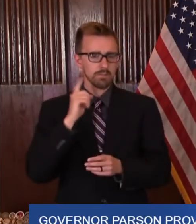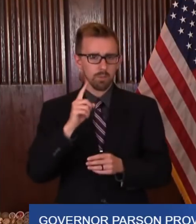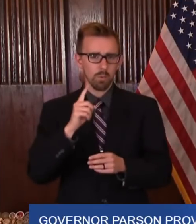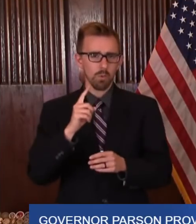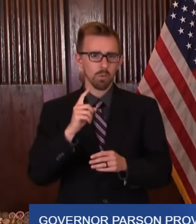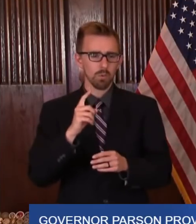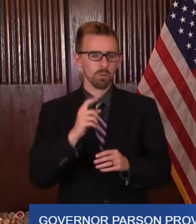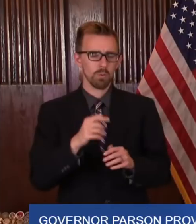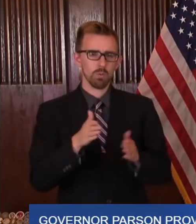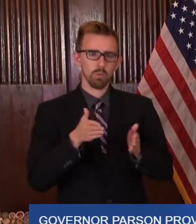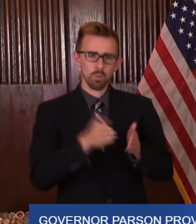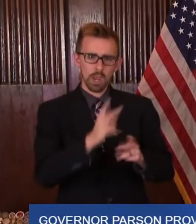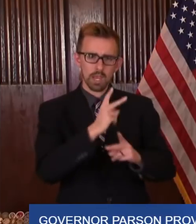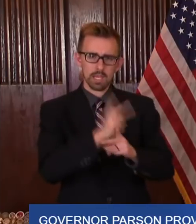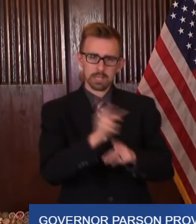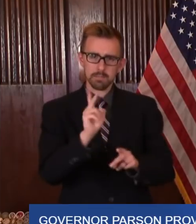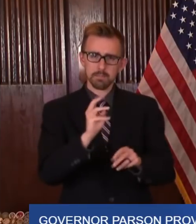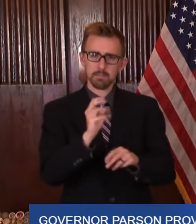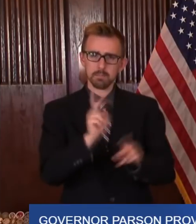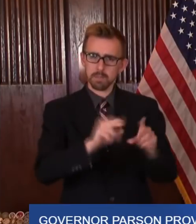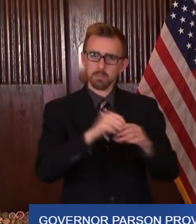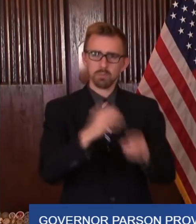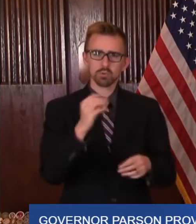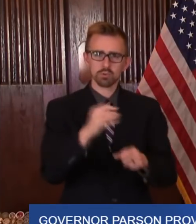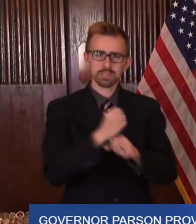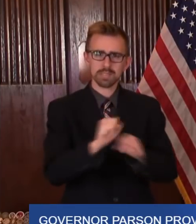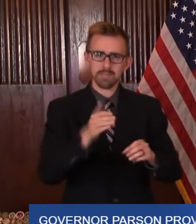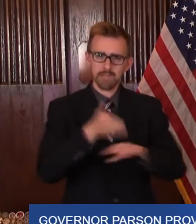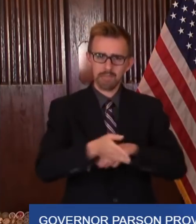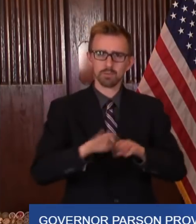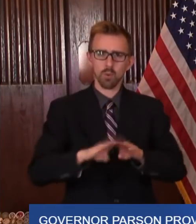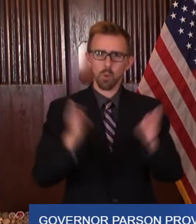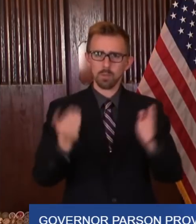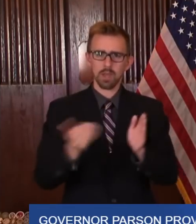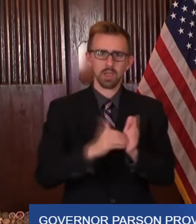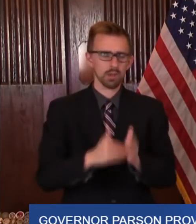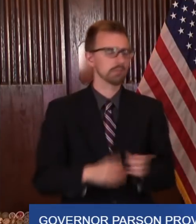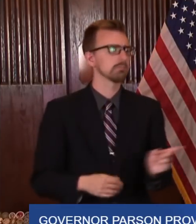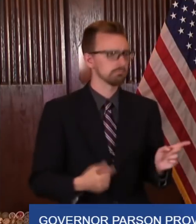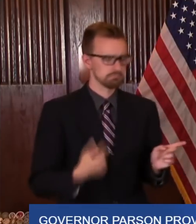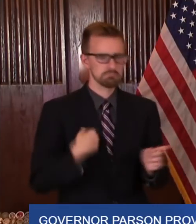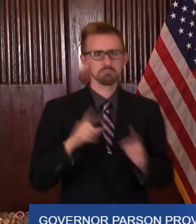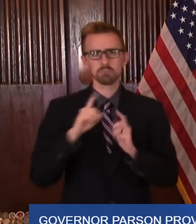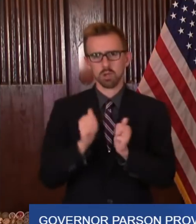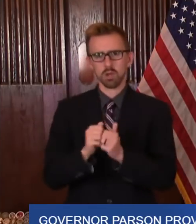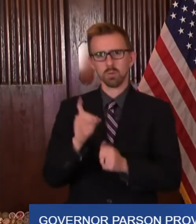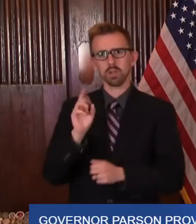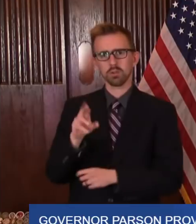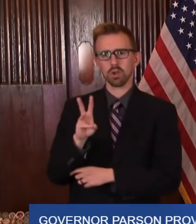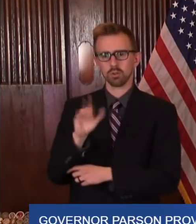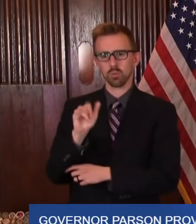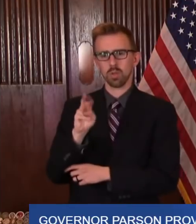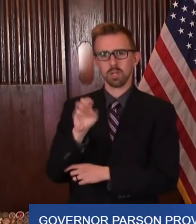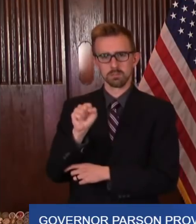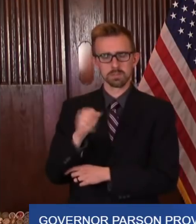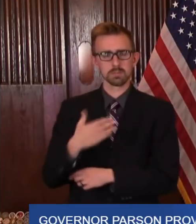to keep Missourians safe after opening? Most certainly. I mean, I talk to Dr. Williams about that every day. I talk to my senior staff here,